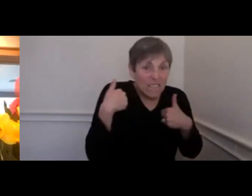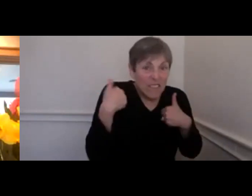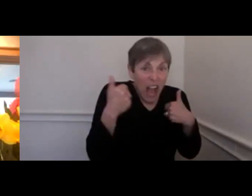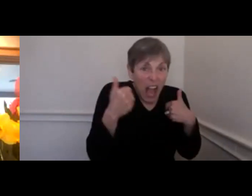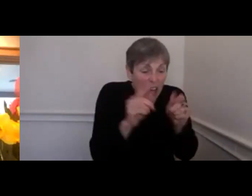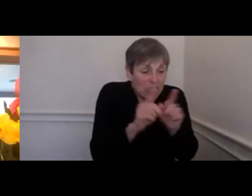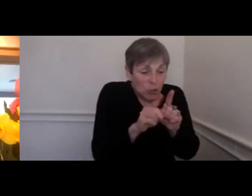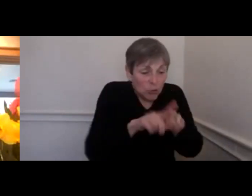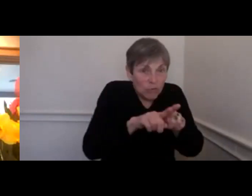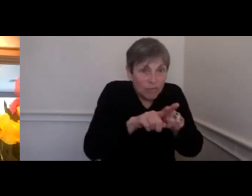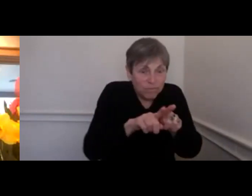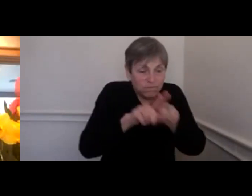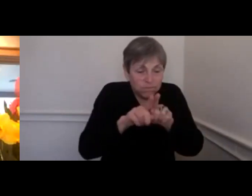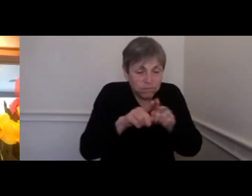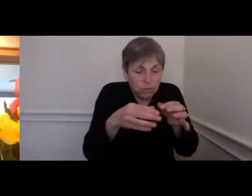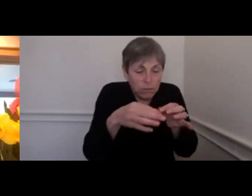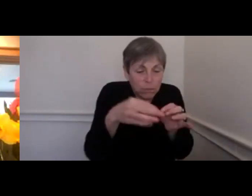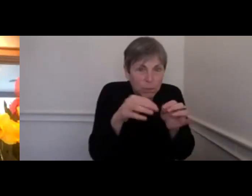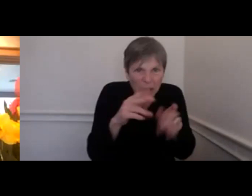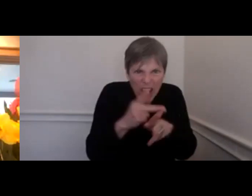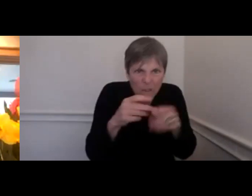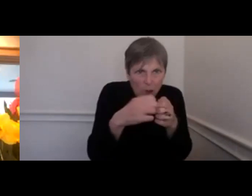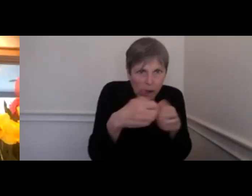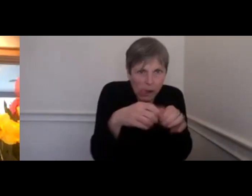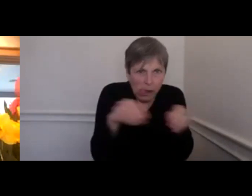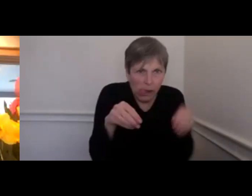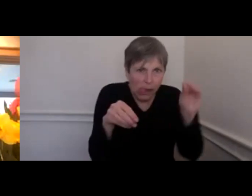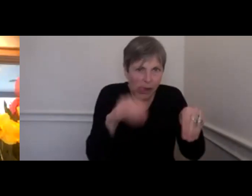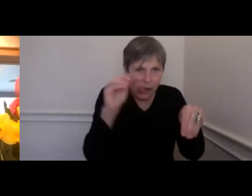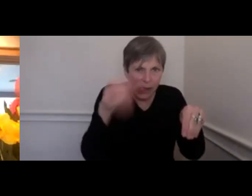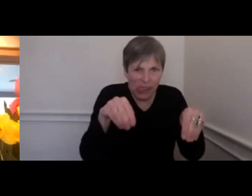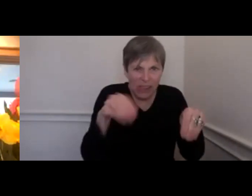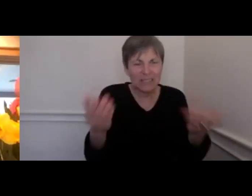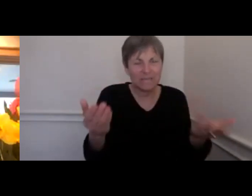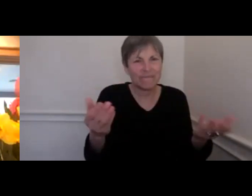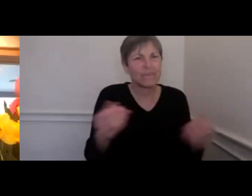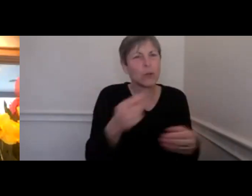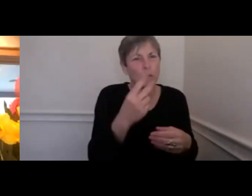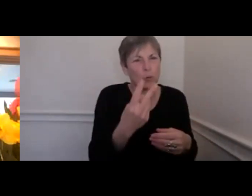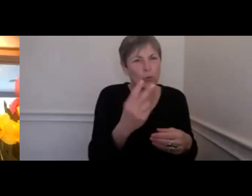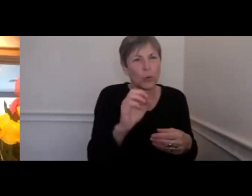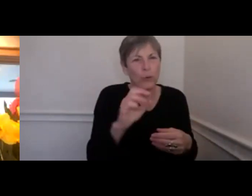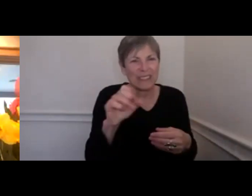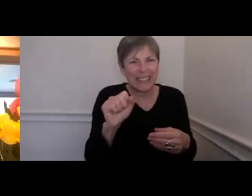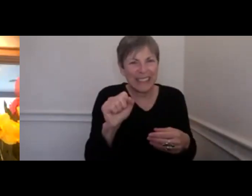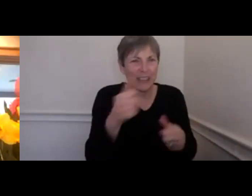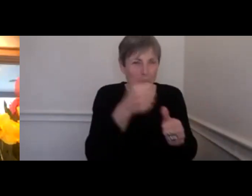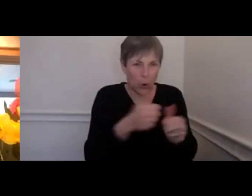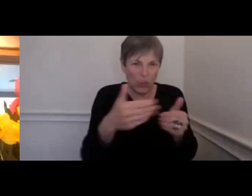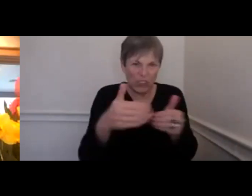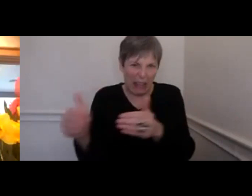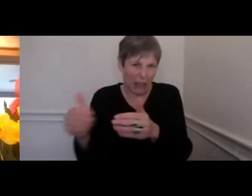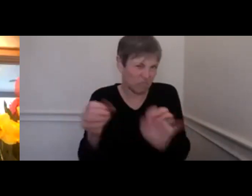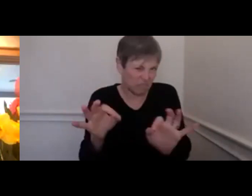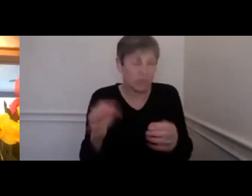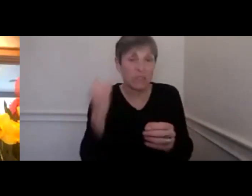into separate cells. But that's where also sowing more than two seeds per cell is just making more work for you,